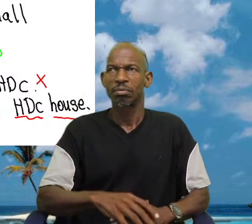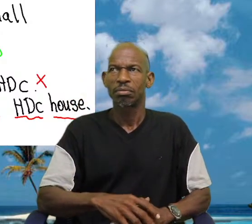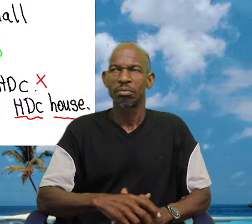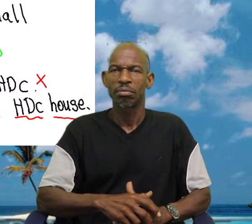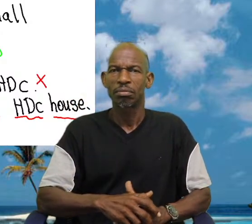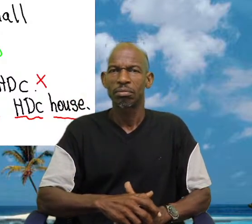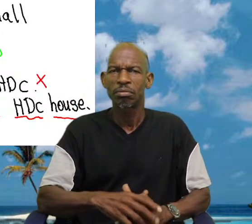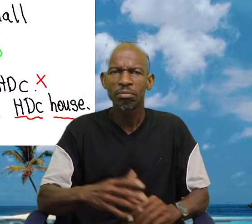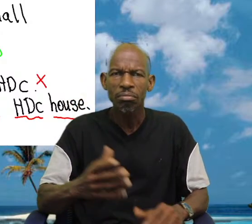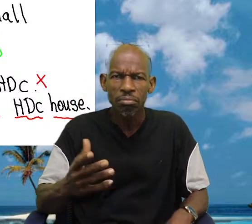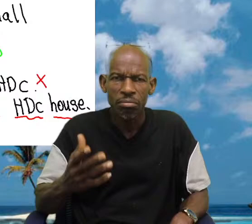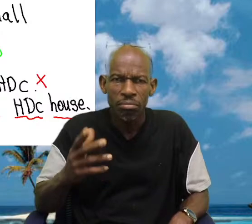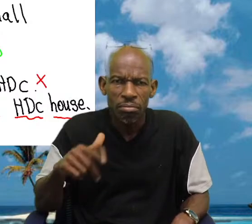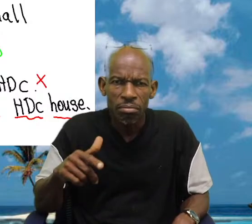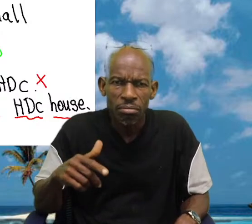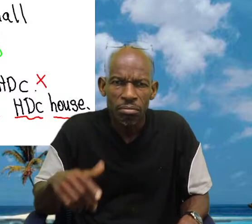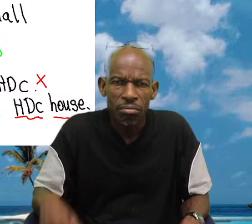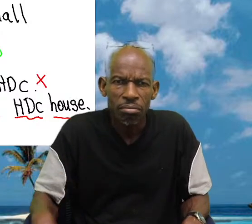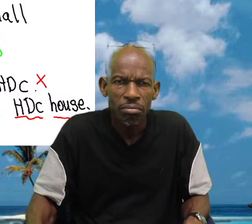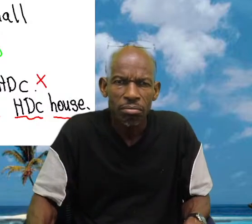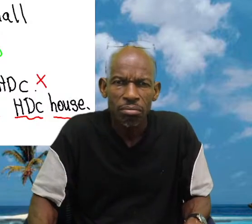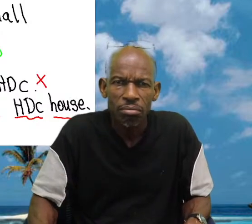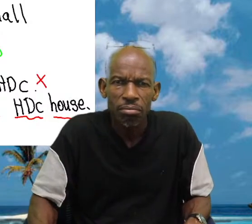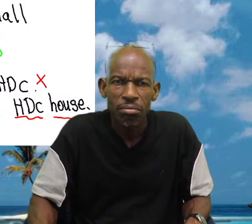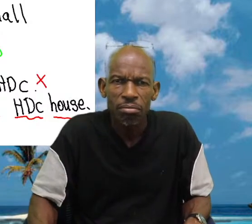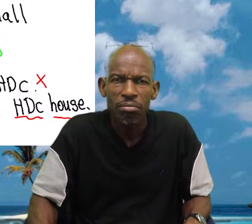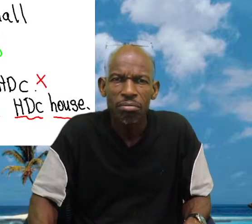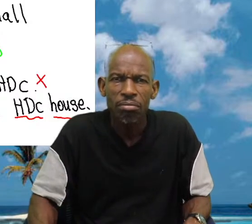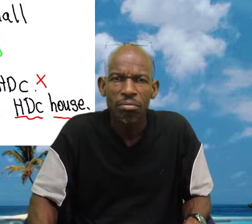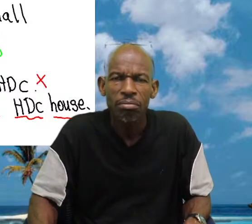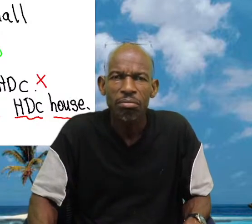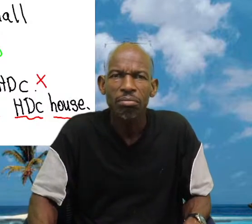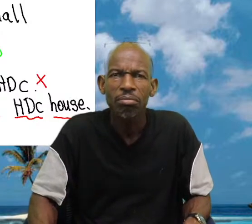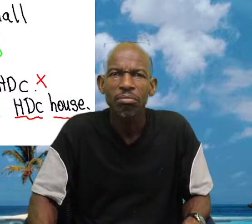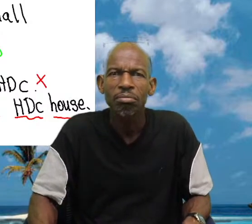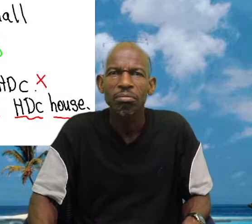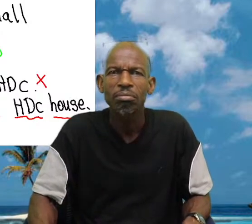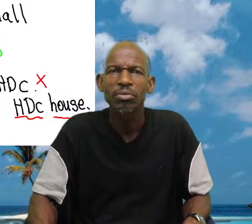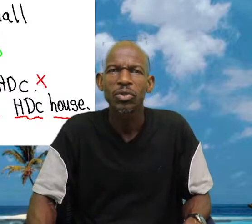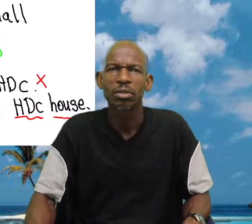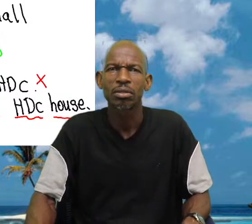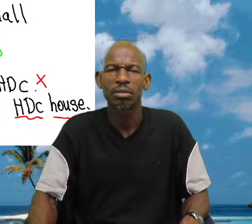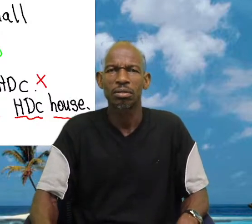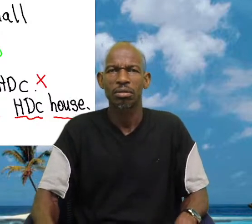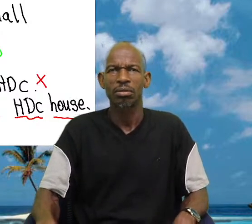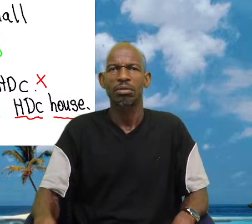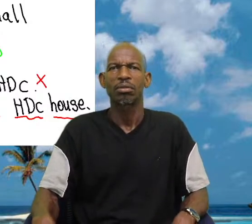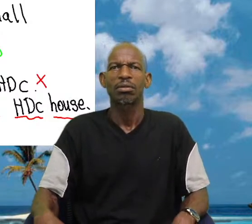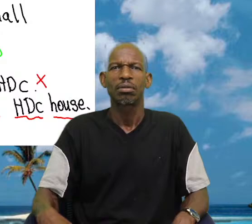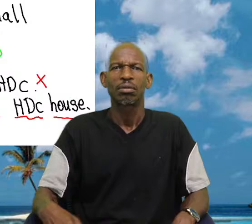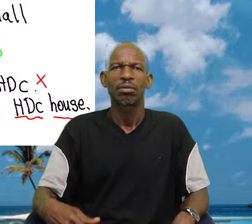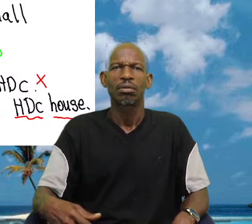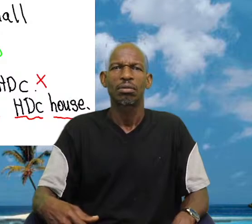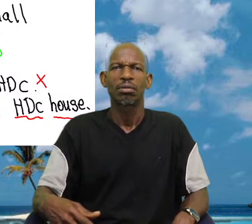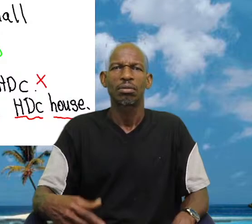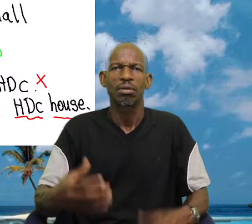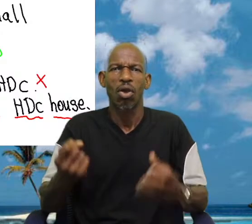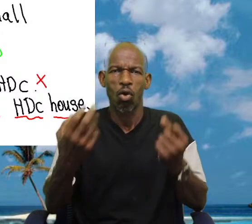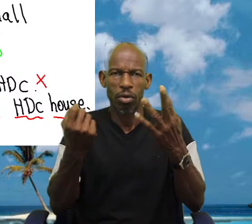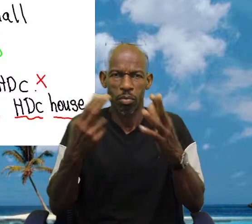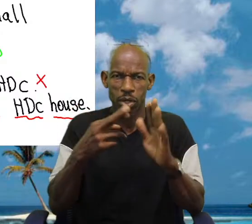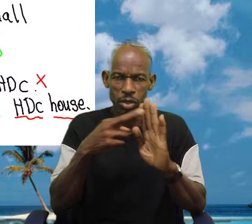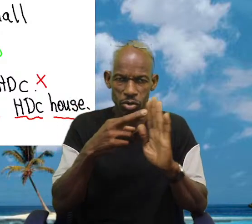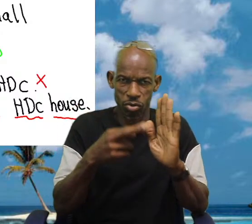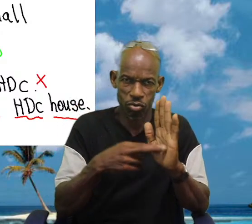just now, you want to break it, I'm repeating your question. How many